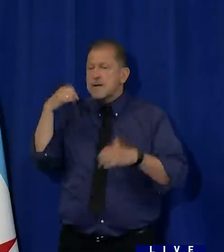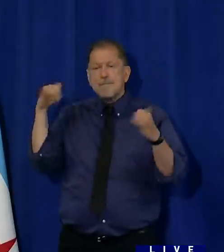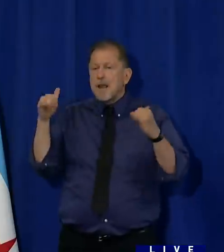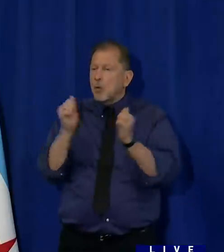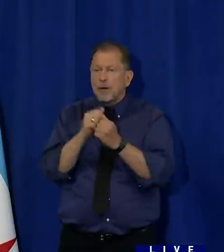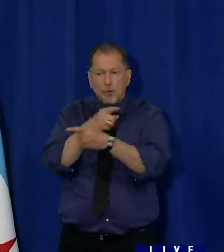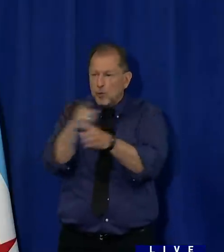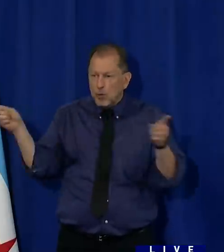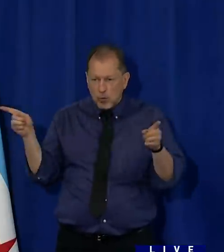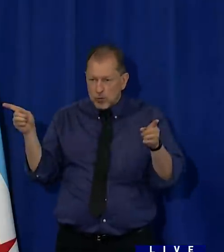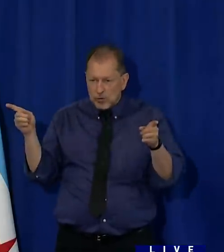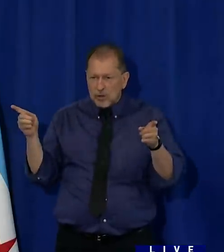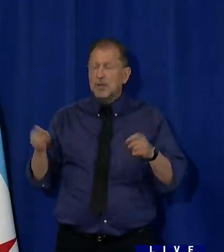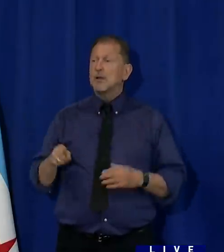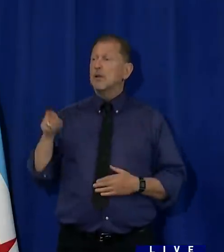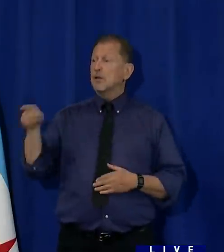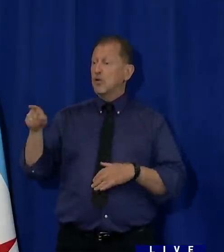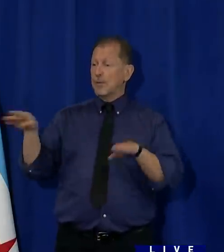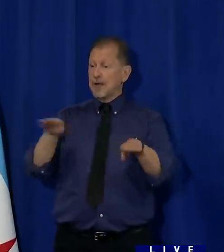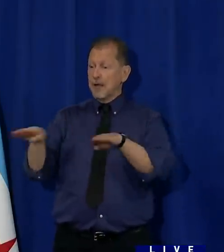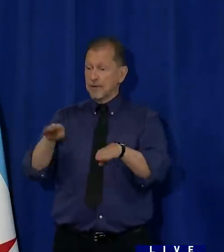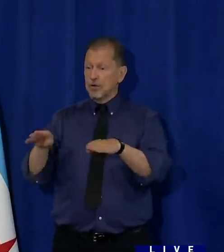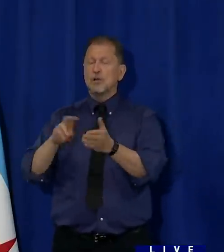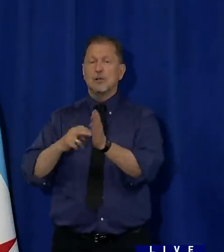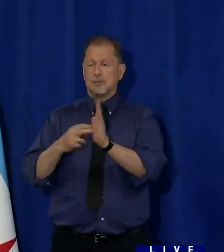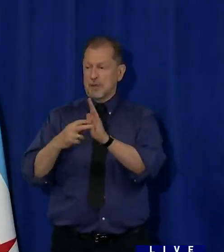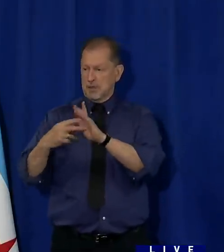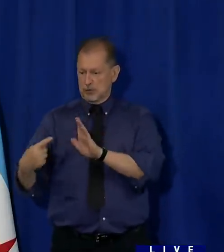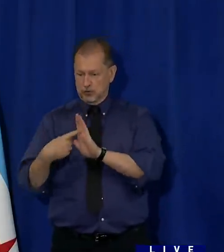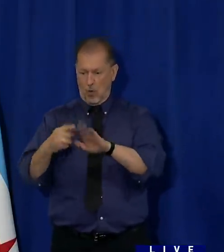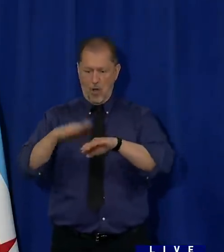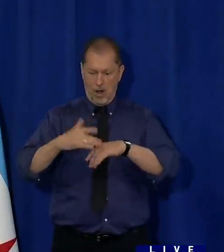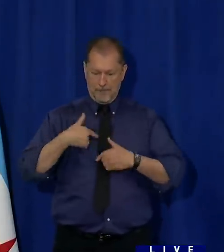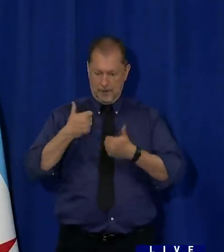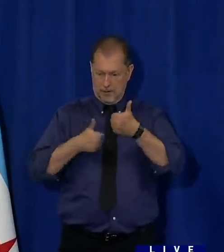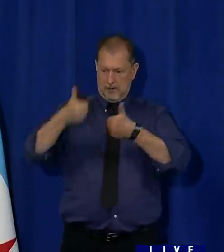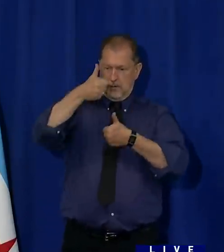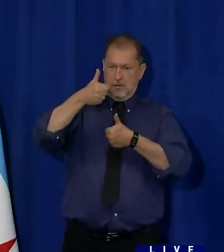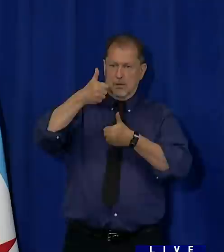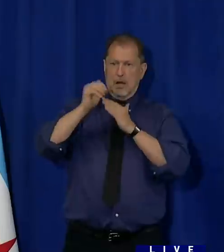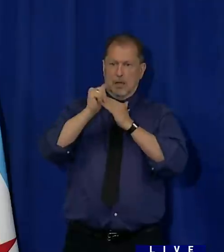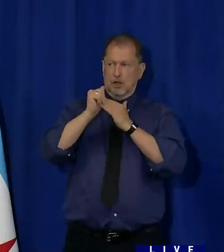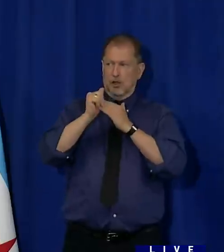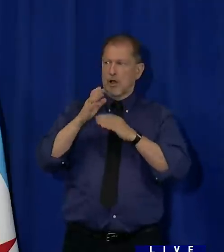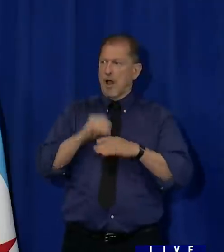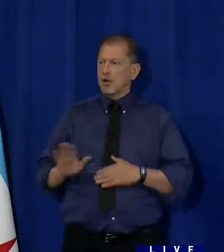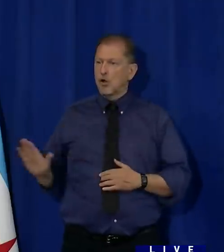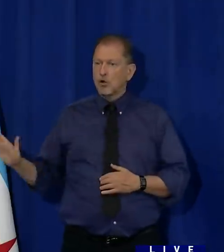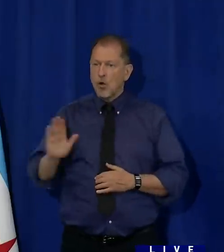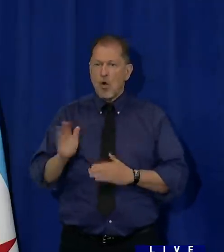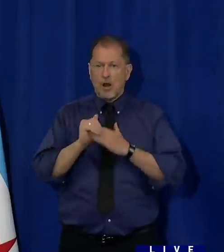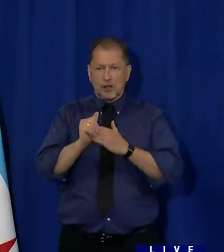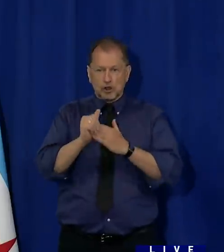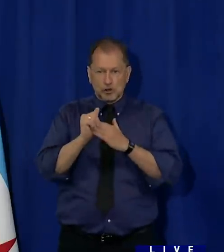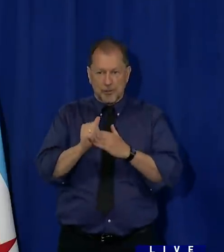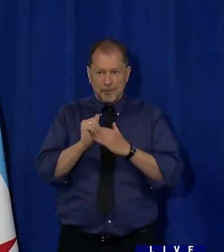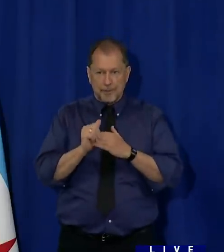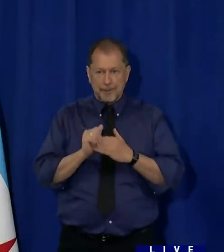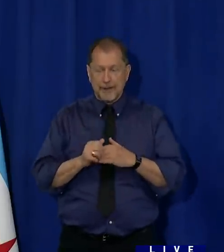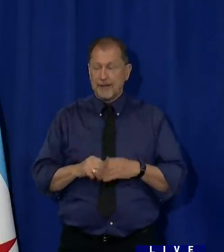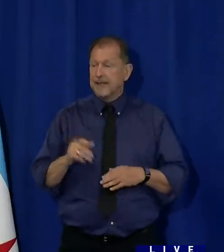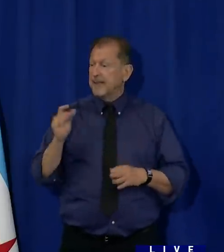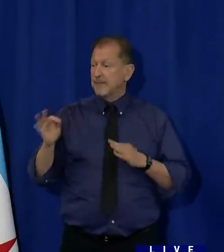your behavior reflects my leadership and it reflects all of your leadership. Move, get out of the